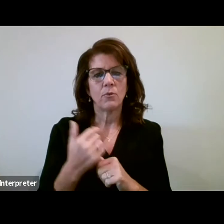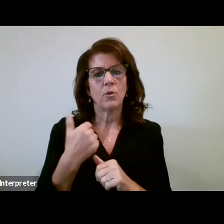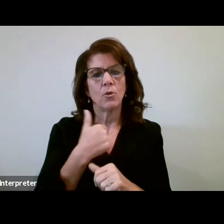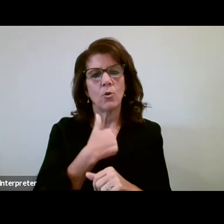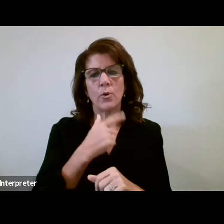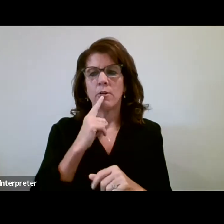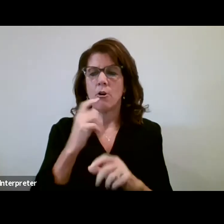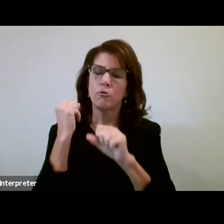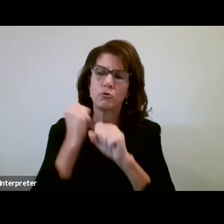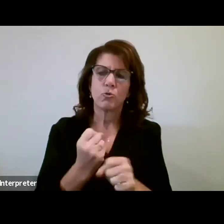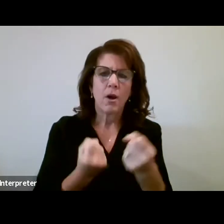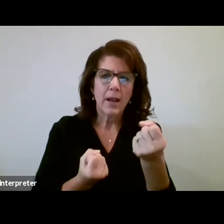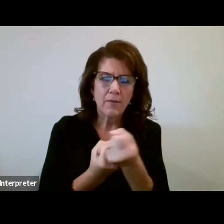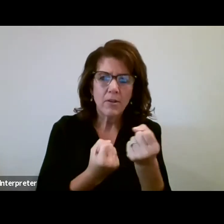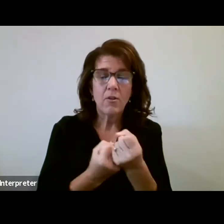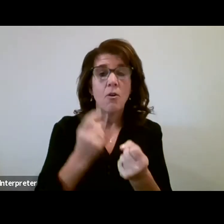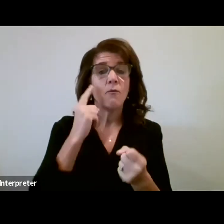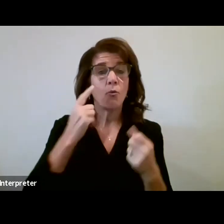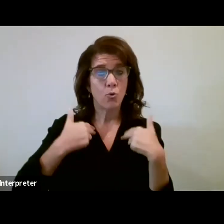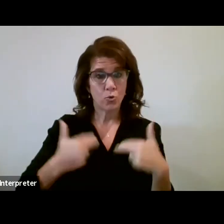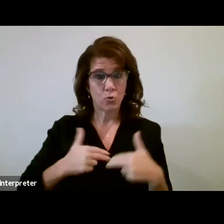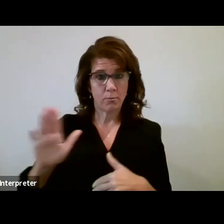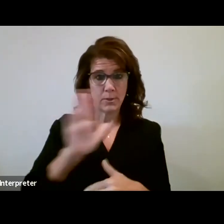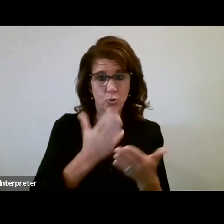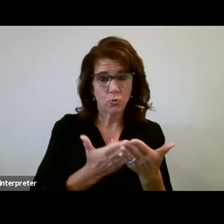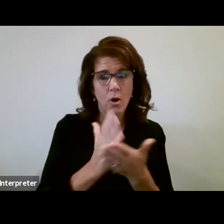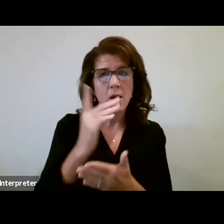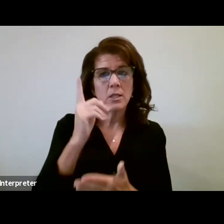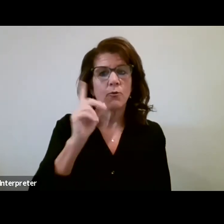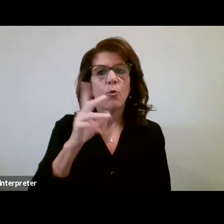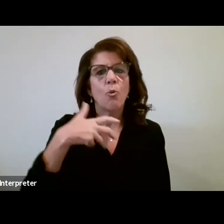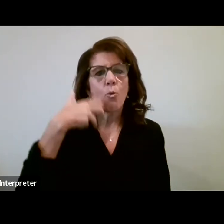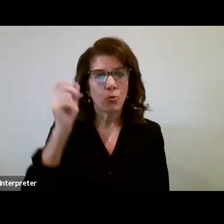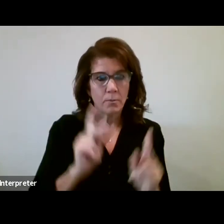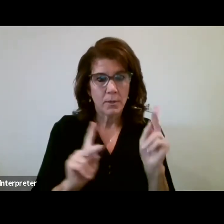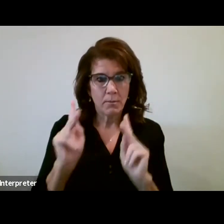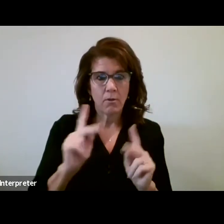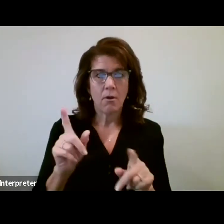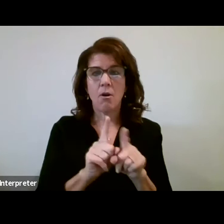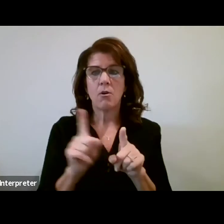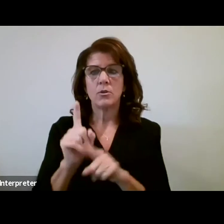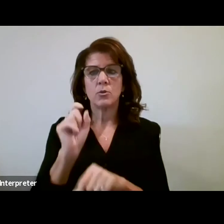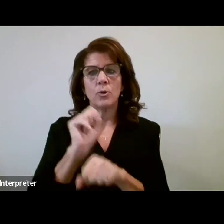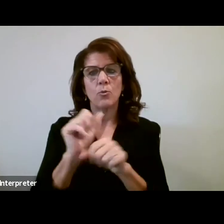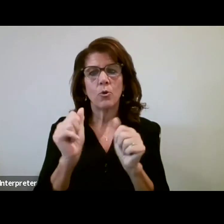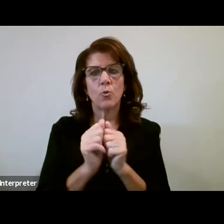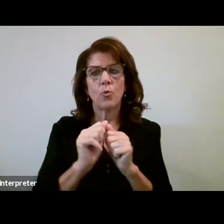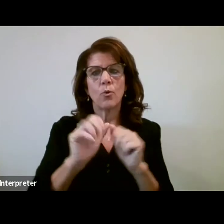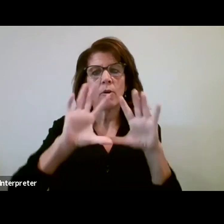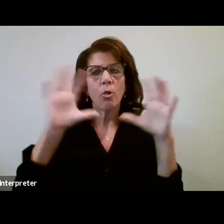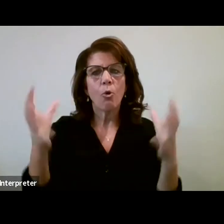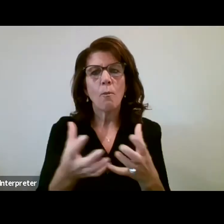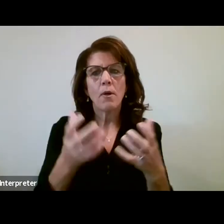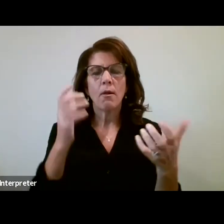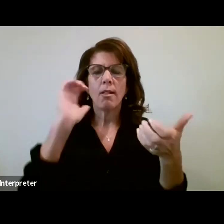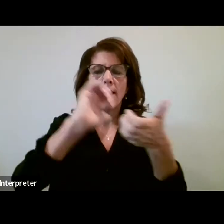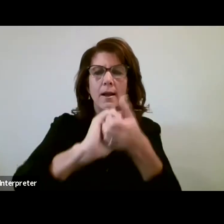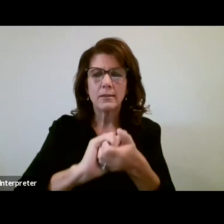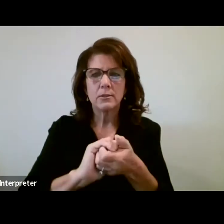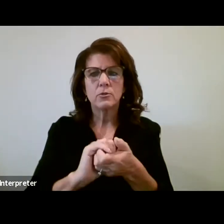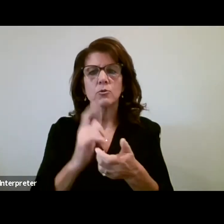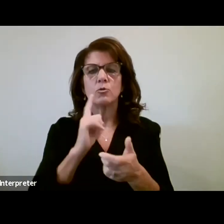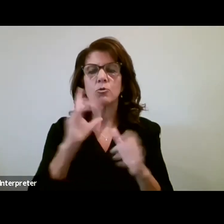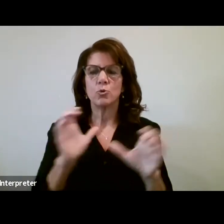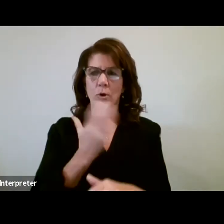strong advocates for human rights of older persons. We also work with global alliances to help carry out our